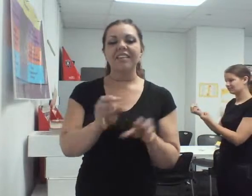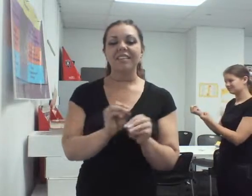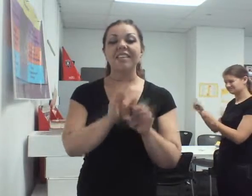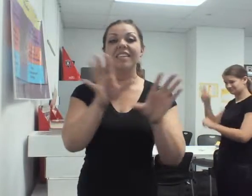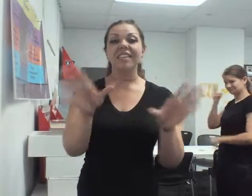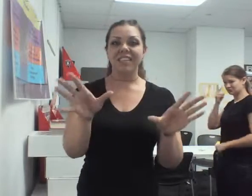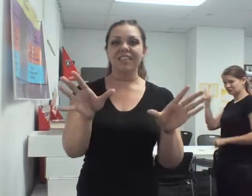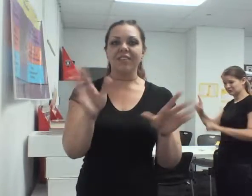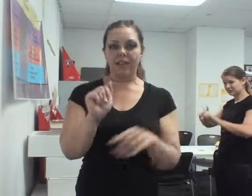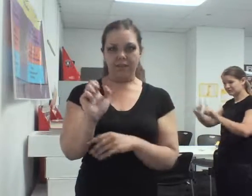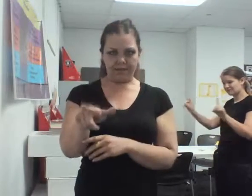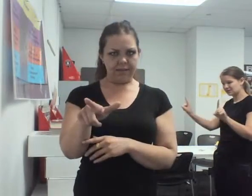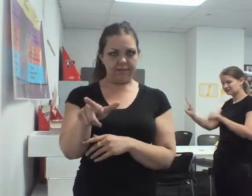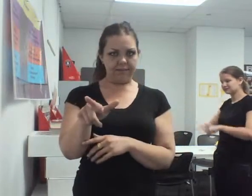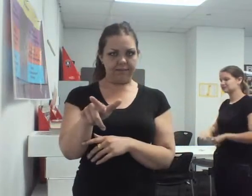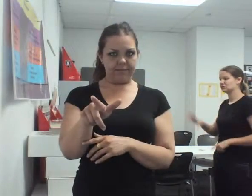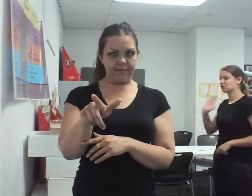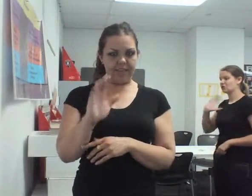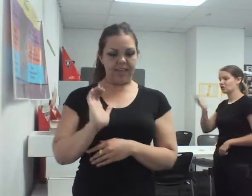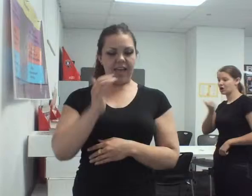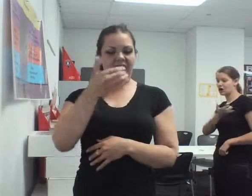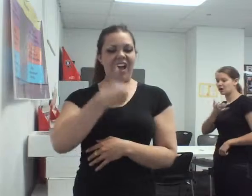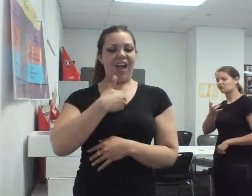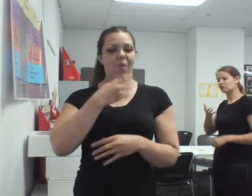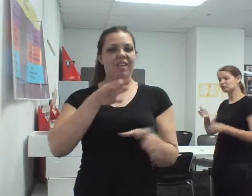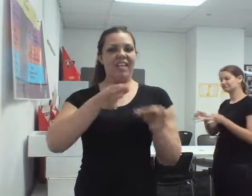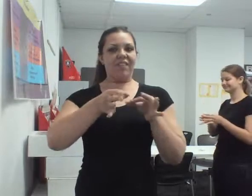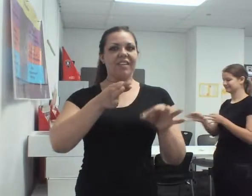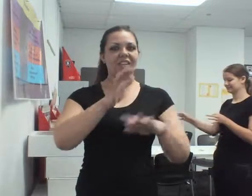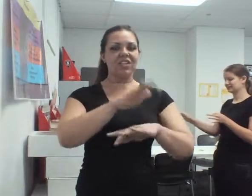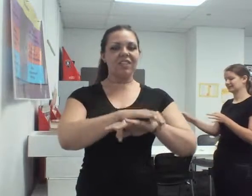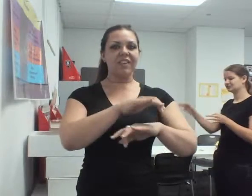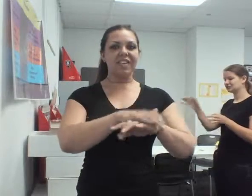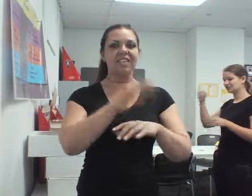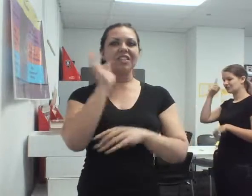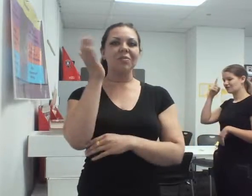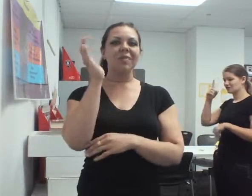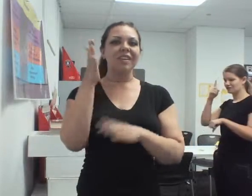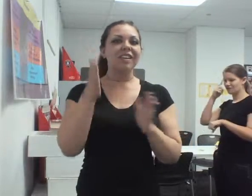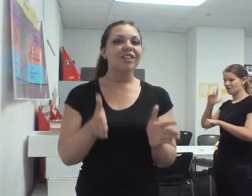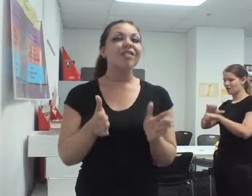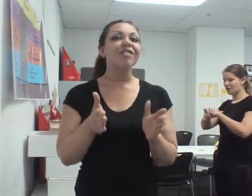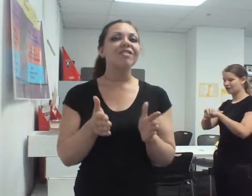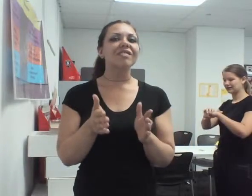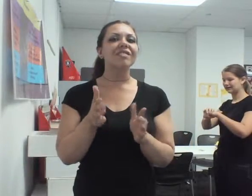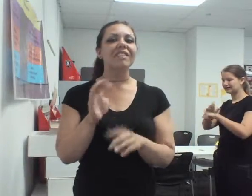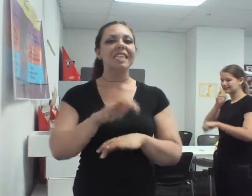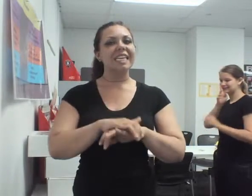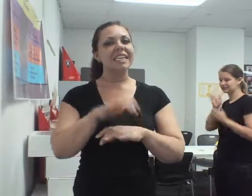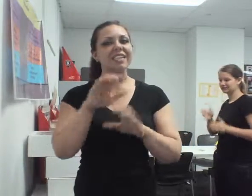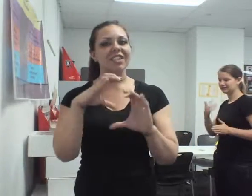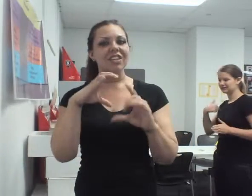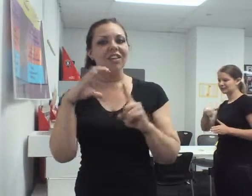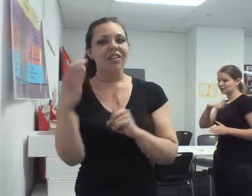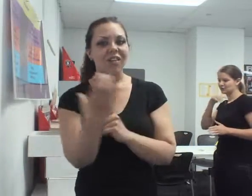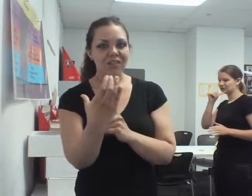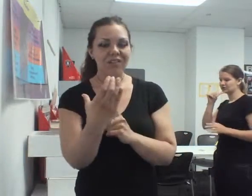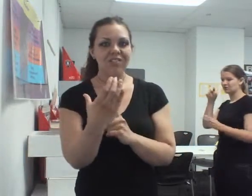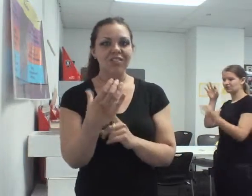So our definition as English speakers and here in culture where we never make eye contact, we don't share too much information, we're kind